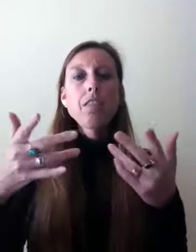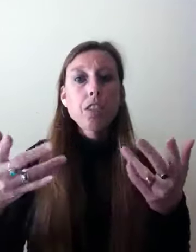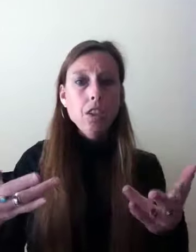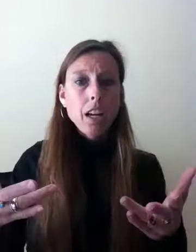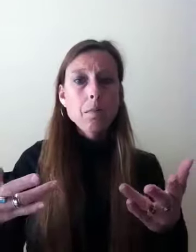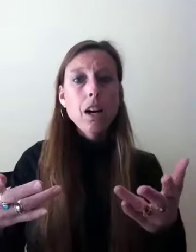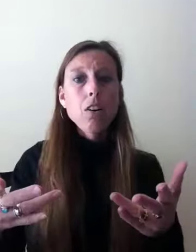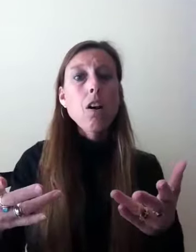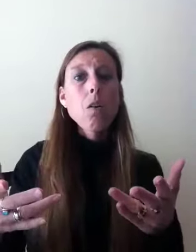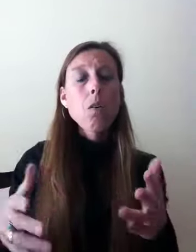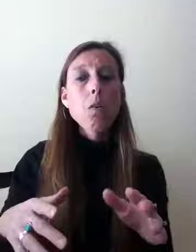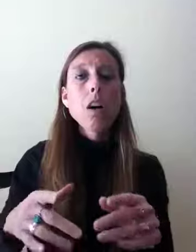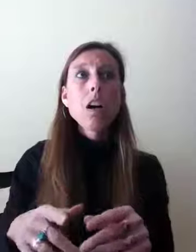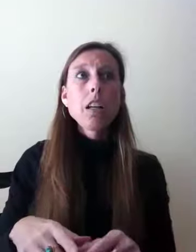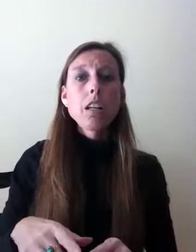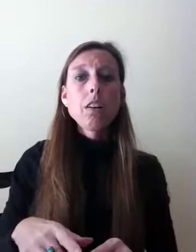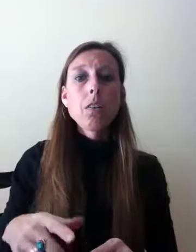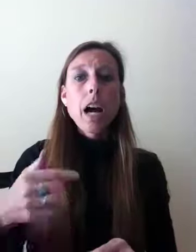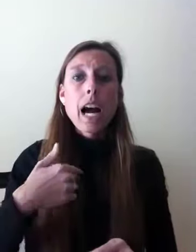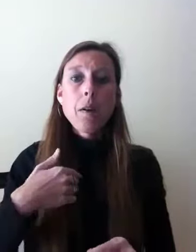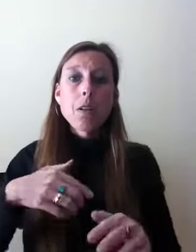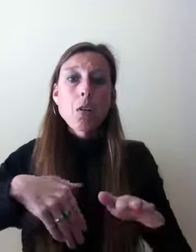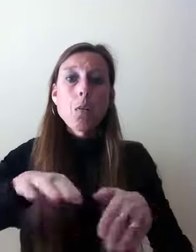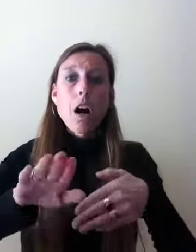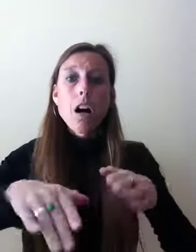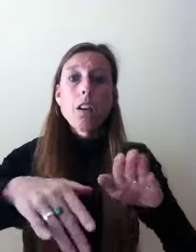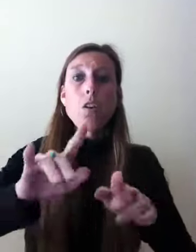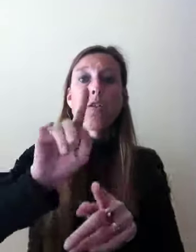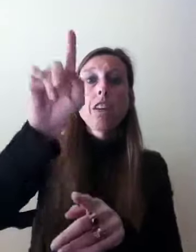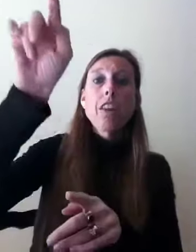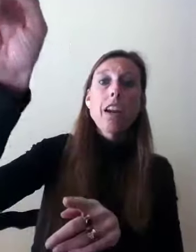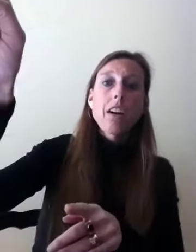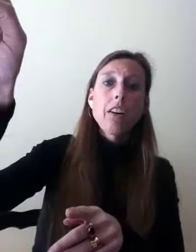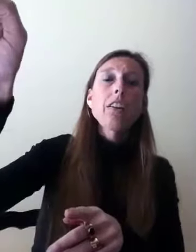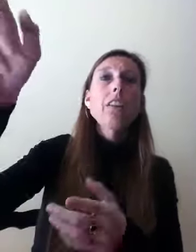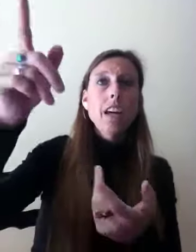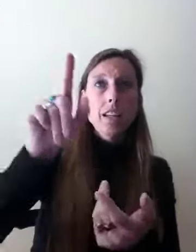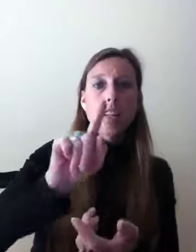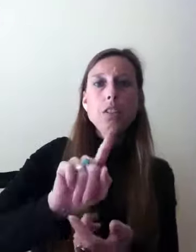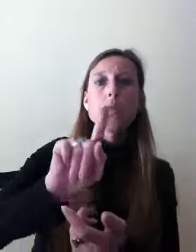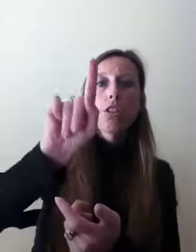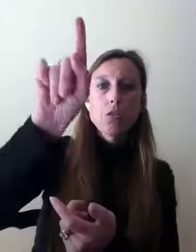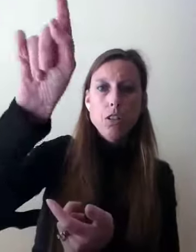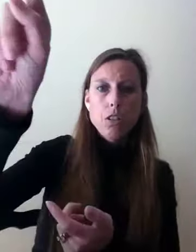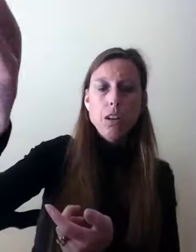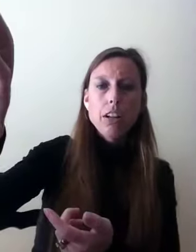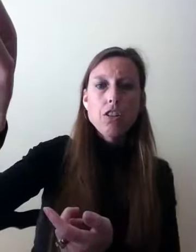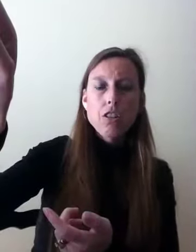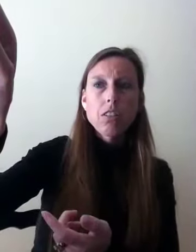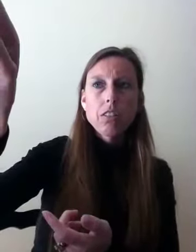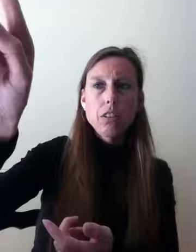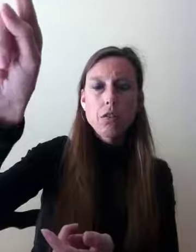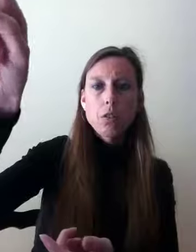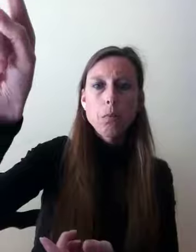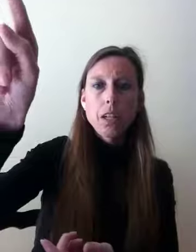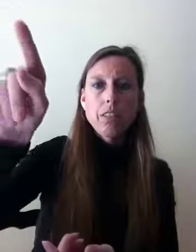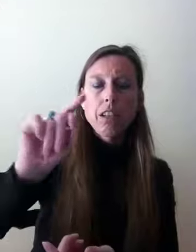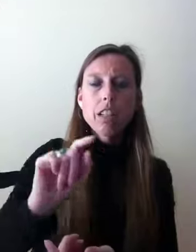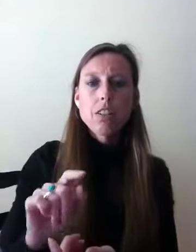you're talking about, I'm going to walk over there, then you would use use your pointer finger to